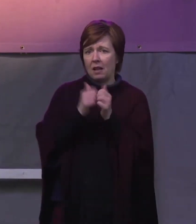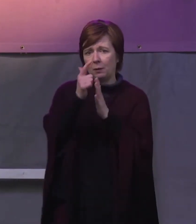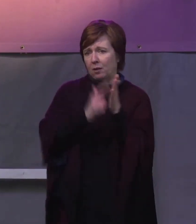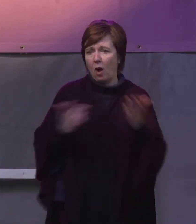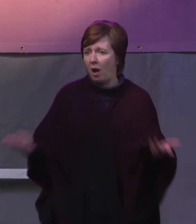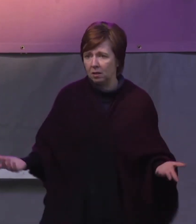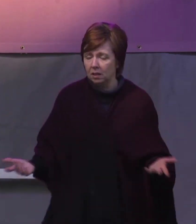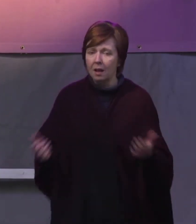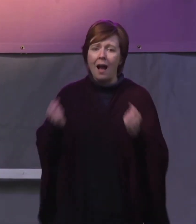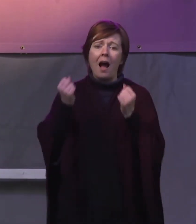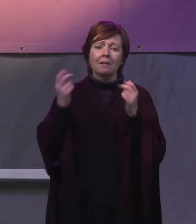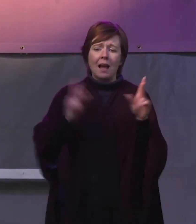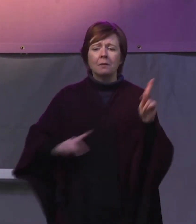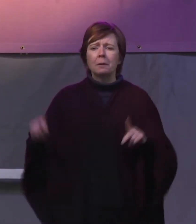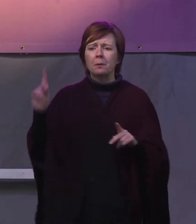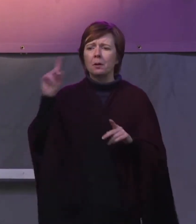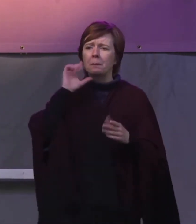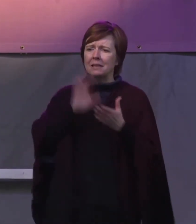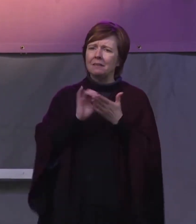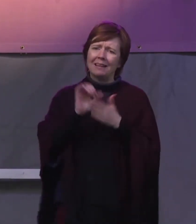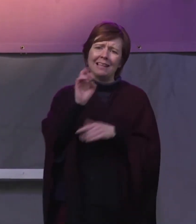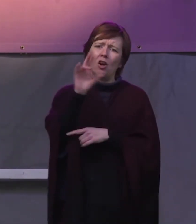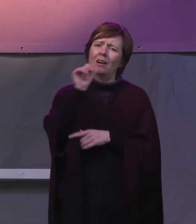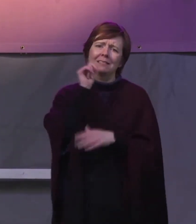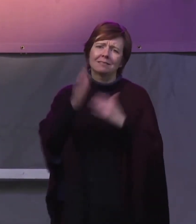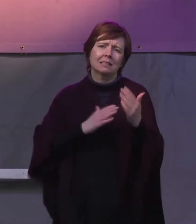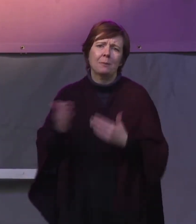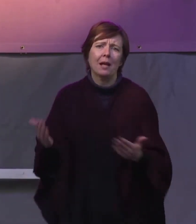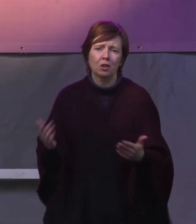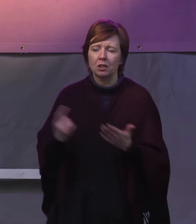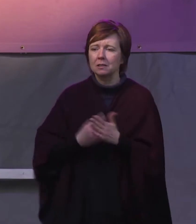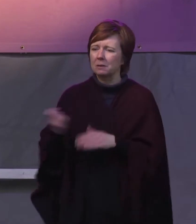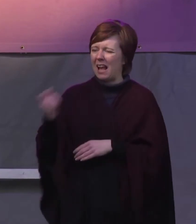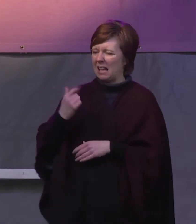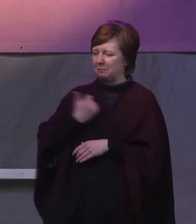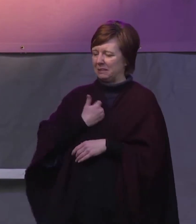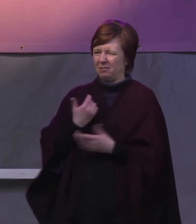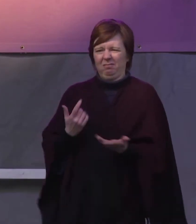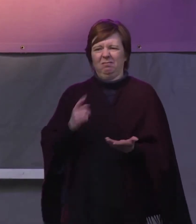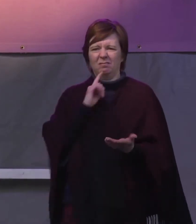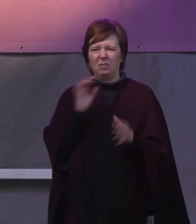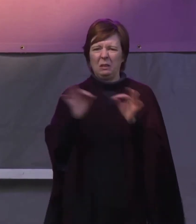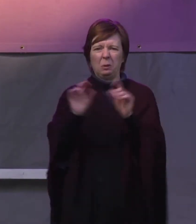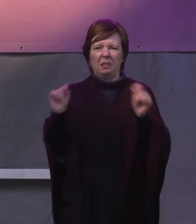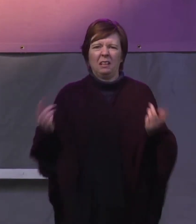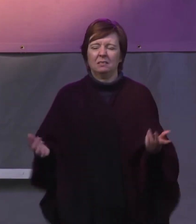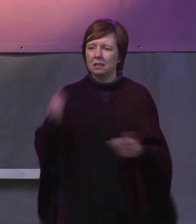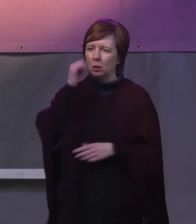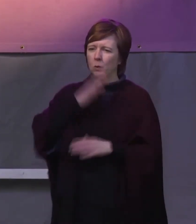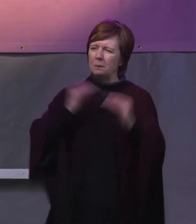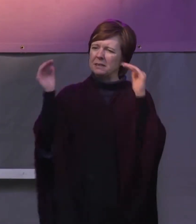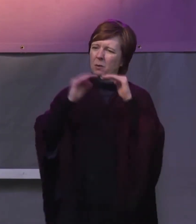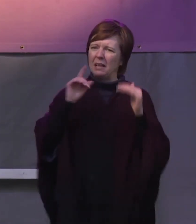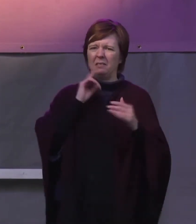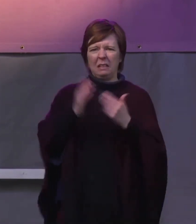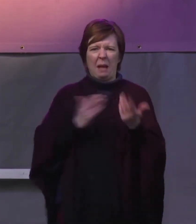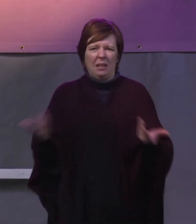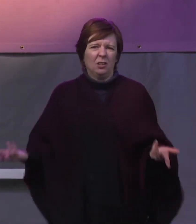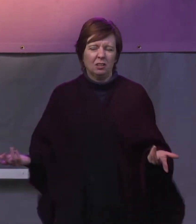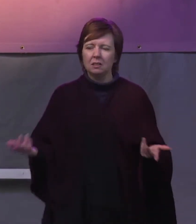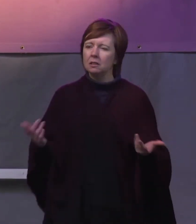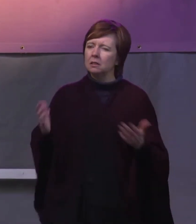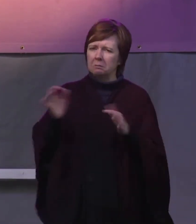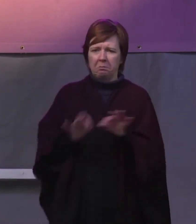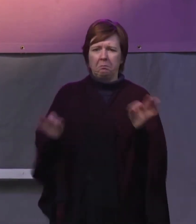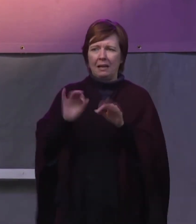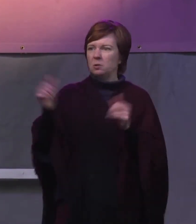Now, a lot of people believe that the ERA does not matter. Sometimes I ask myself, is this really worth it? Does women's equality really matter? Does